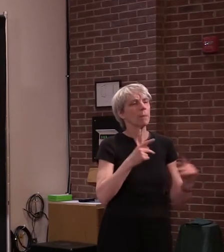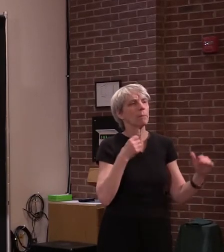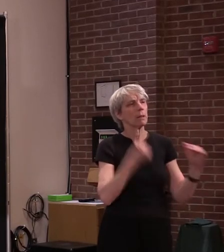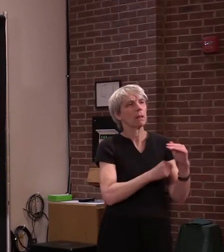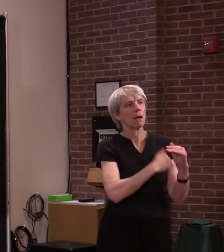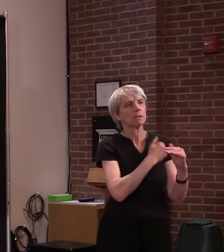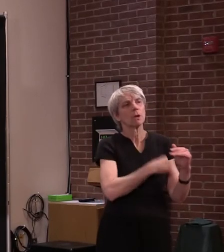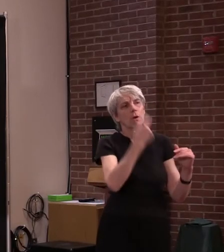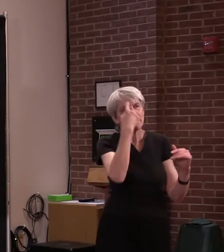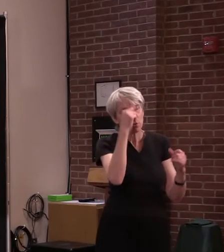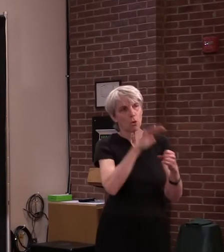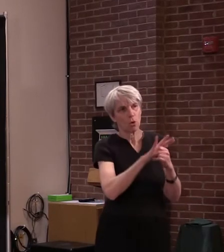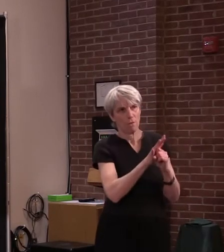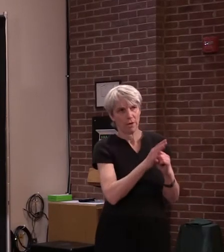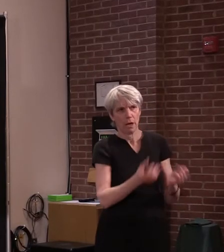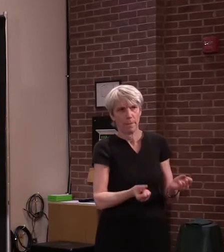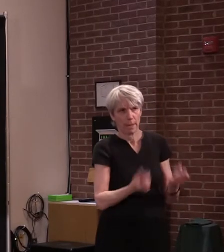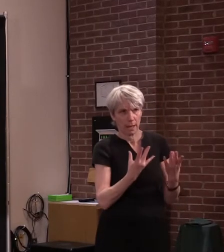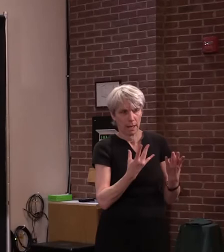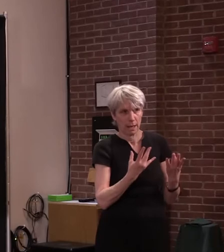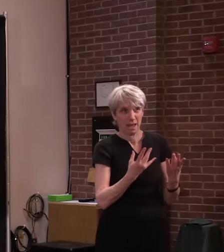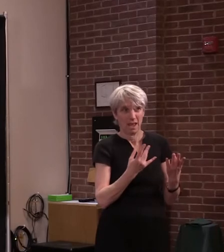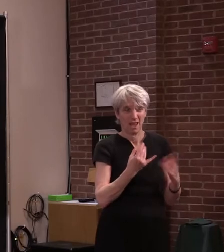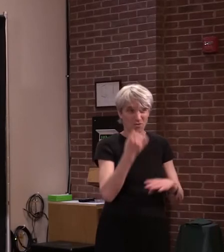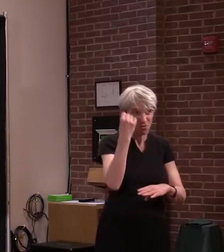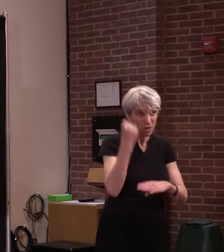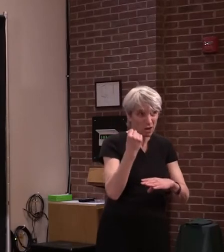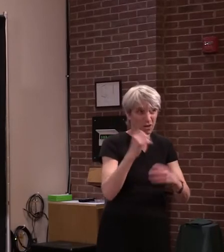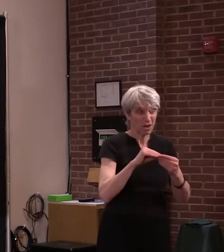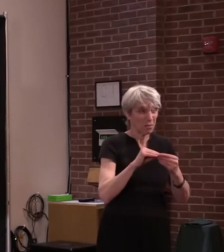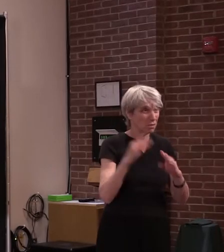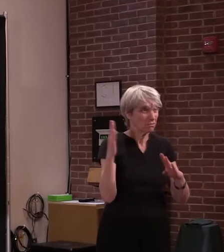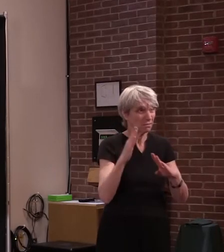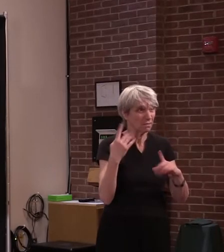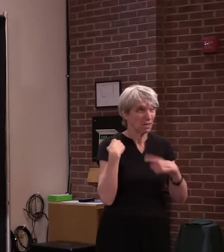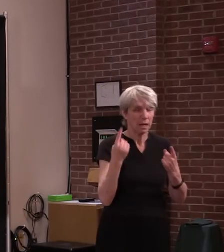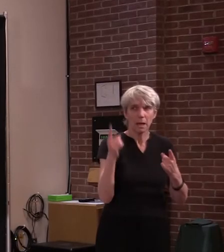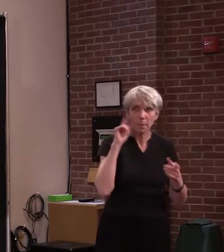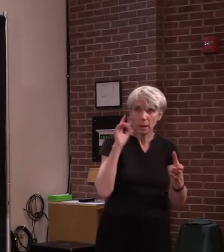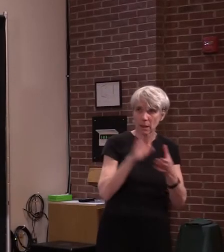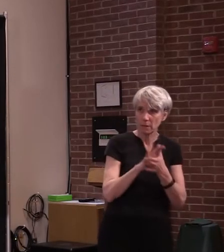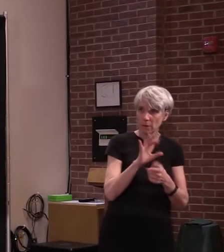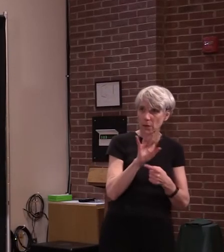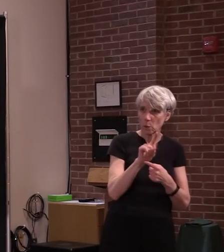COVID-19, and is that the record number? I believe it's 91,